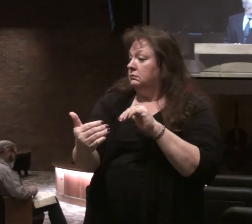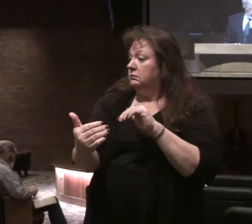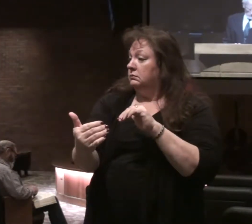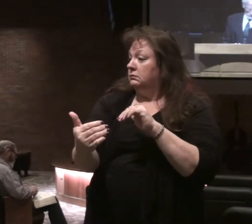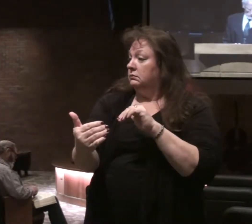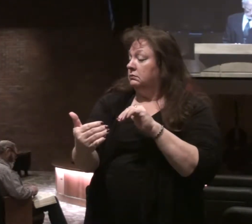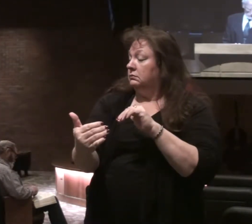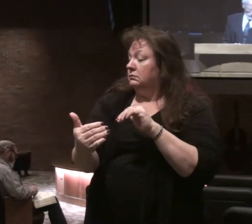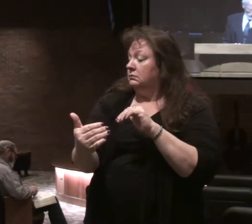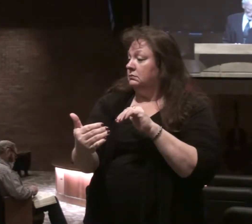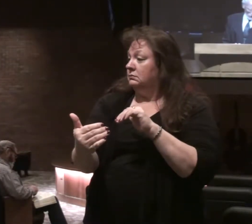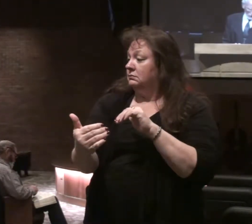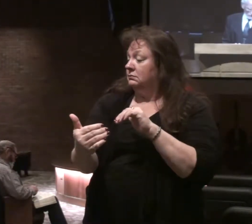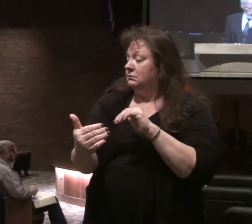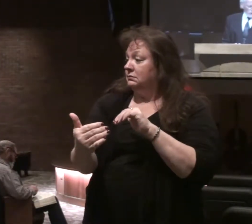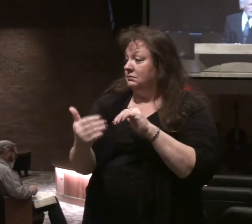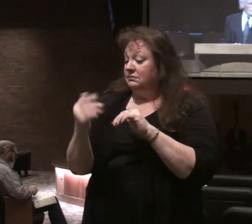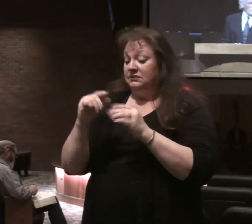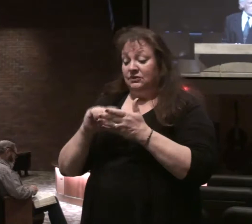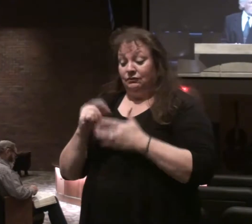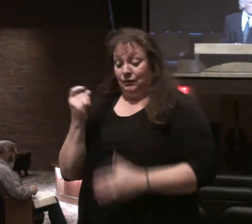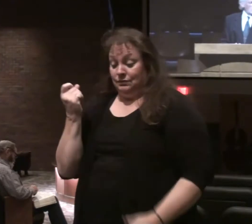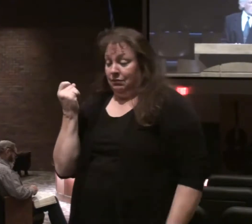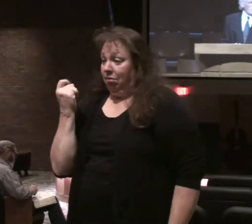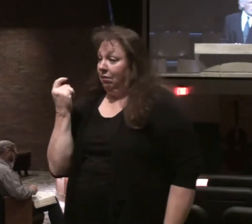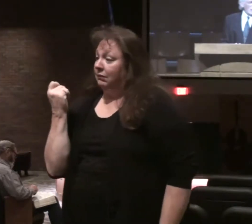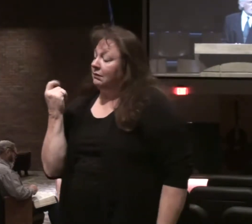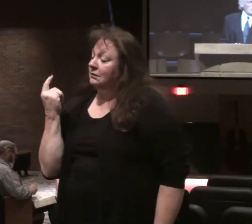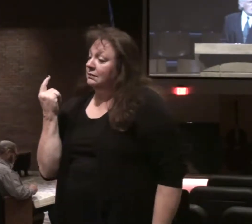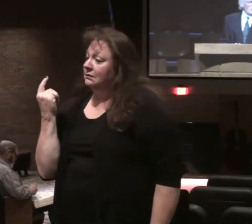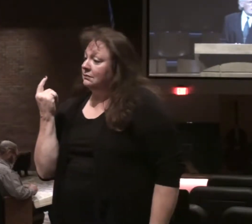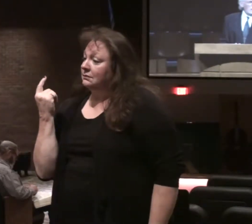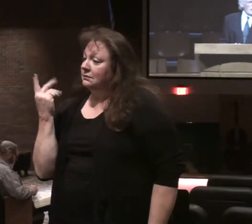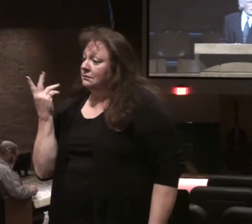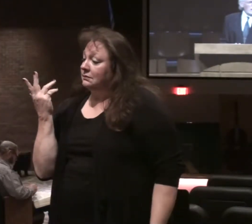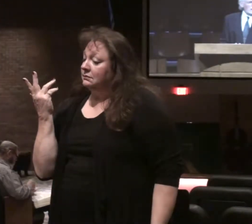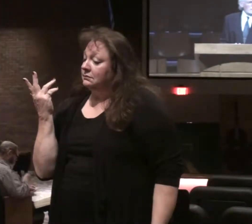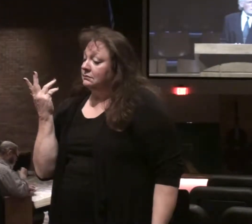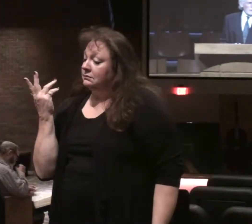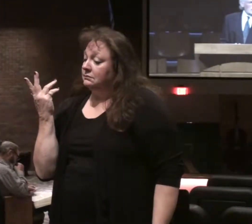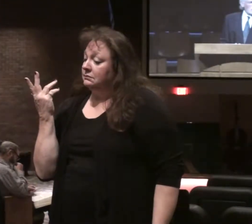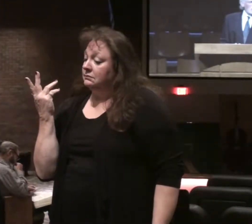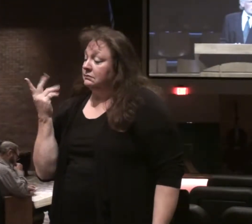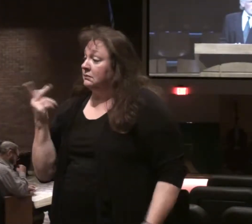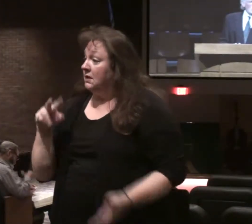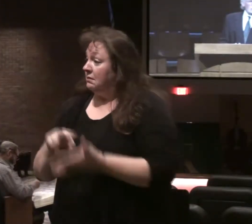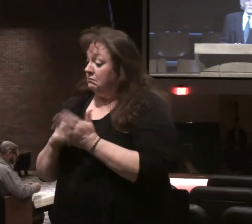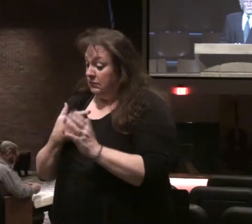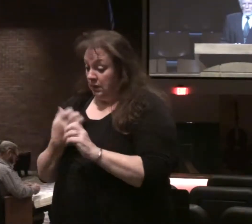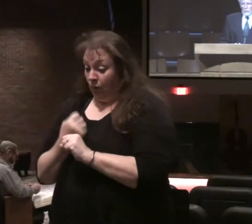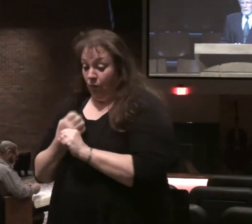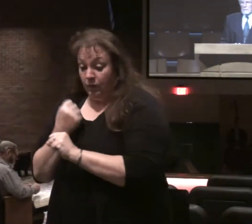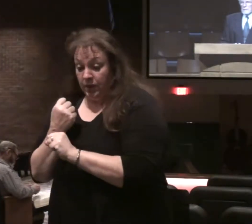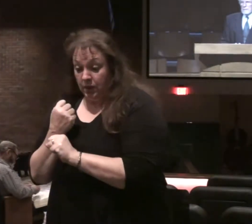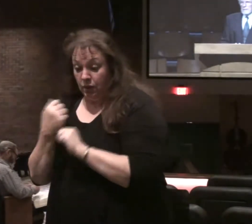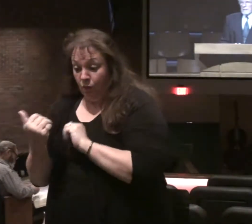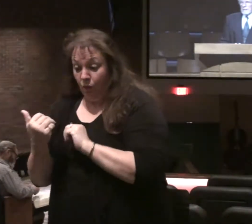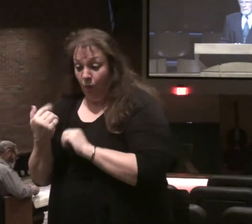But, as we saw in verse 11 of chapter 9, that doesn't mean you'll always win the